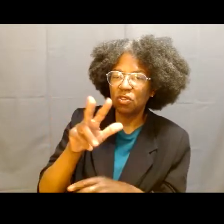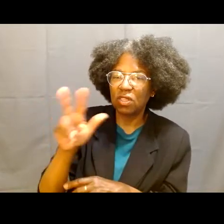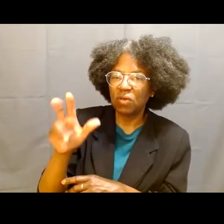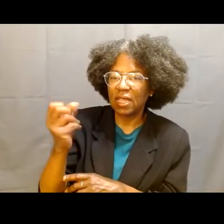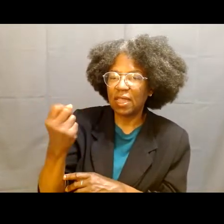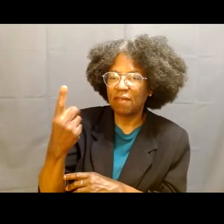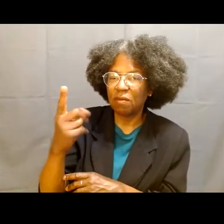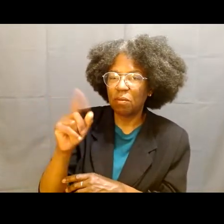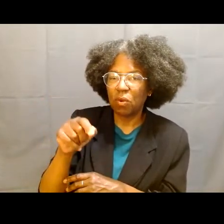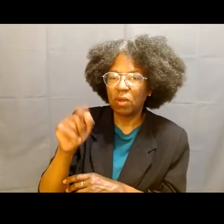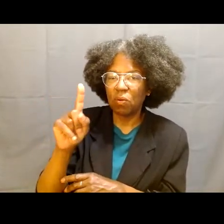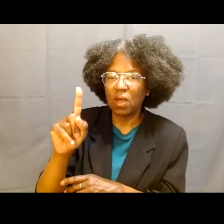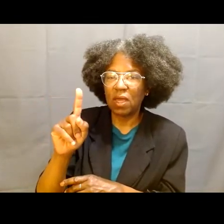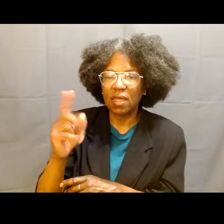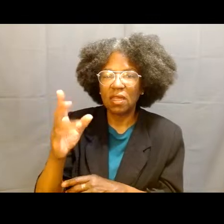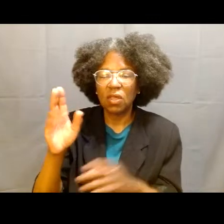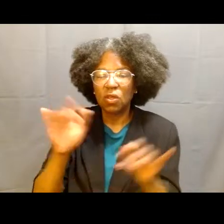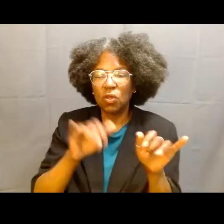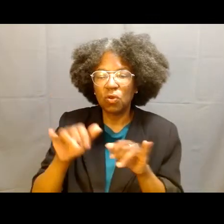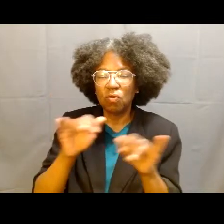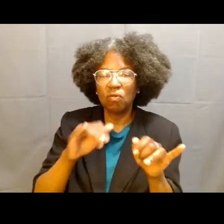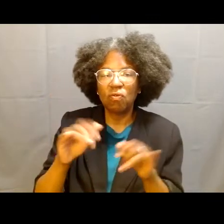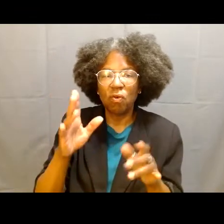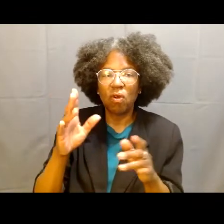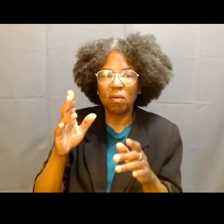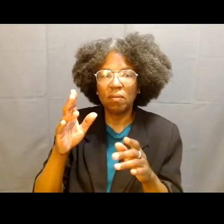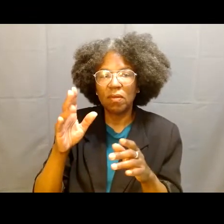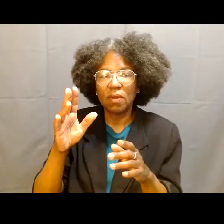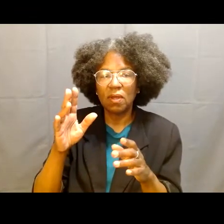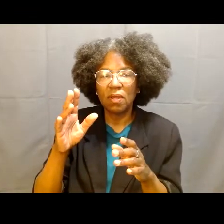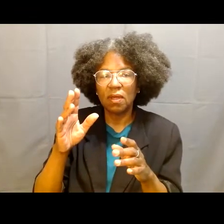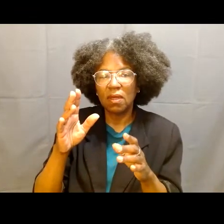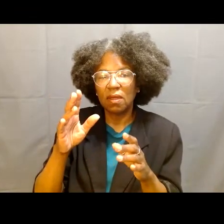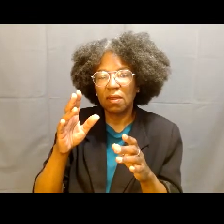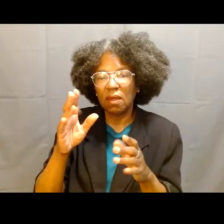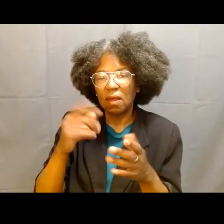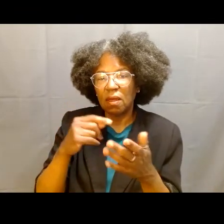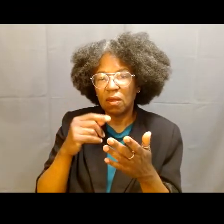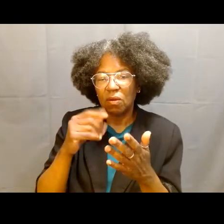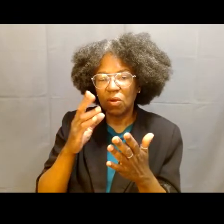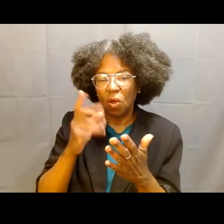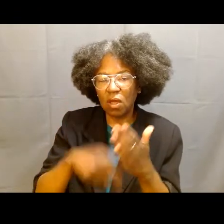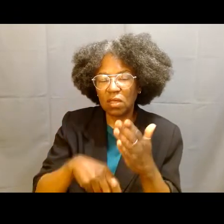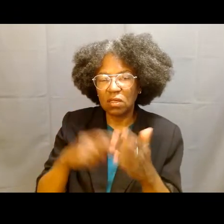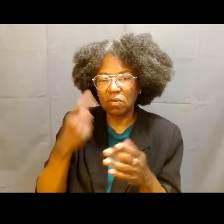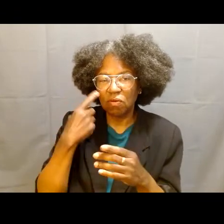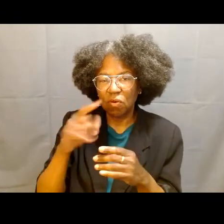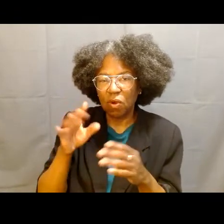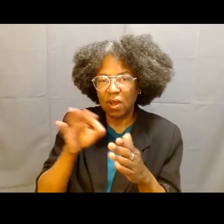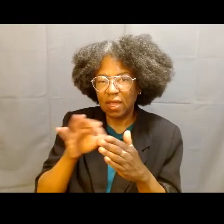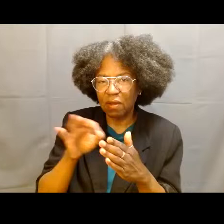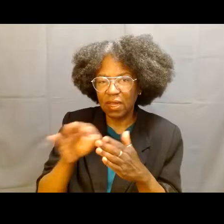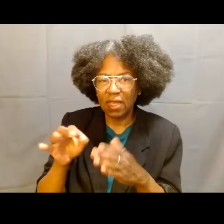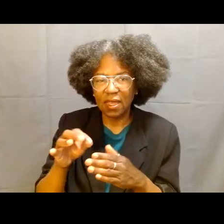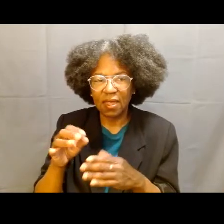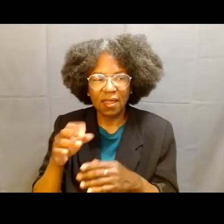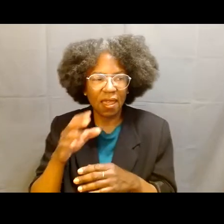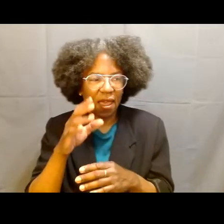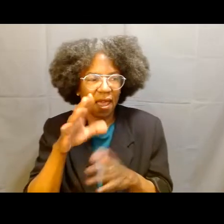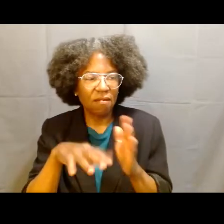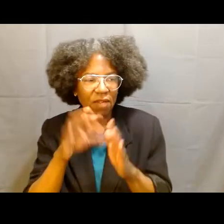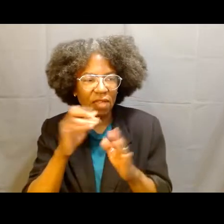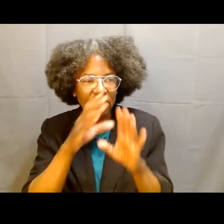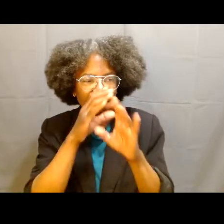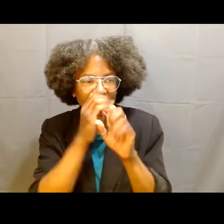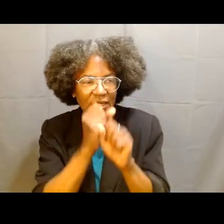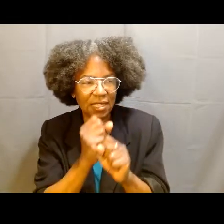public construction cost accounting. No question. I found that fascinating. I'm sure you did. Consent for next time, right? Yeah. Is it the